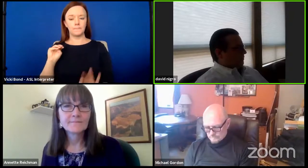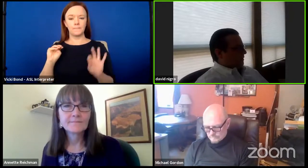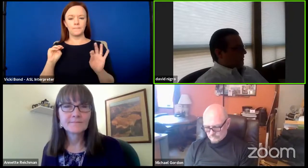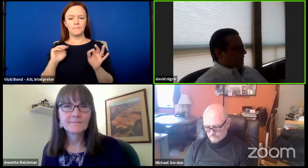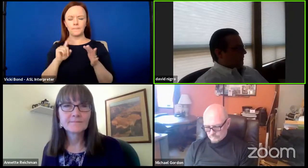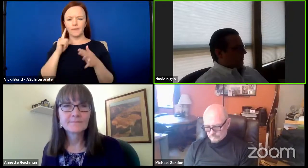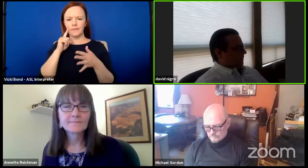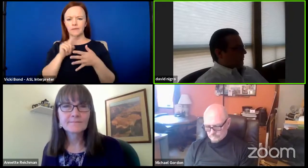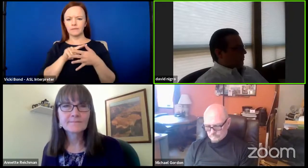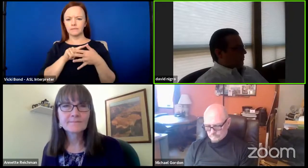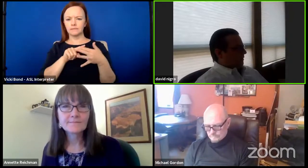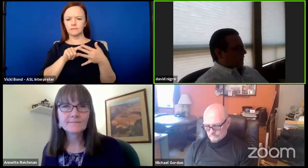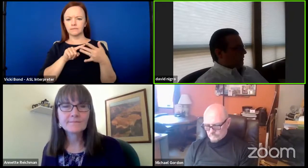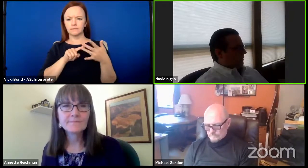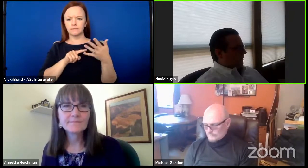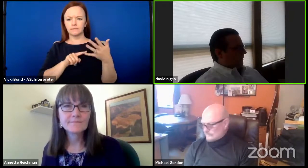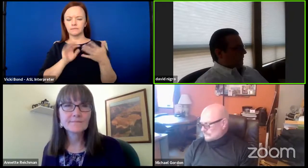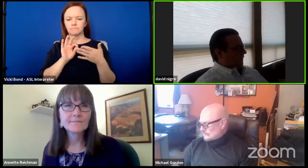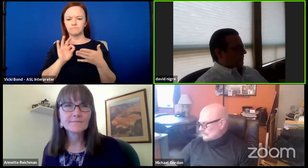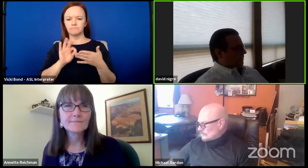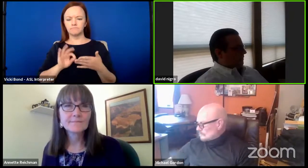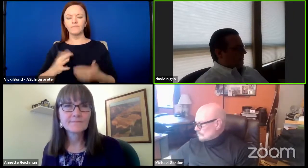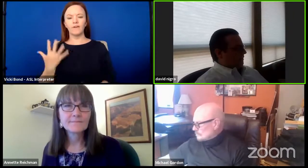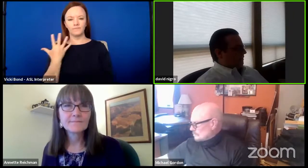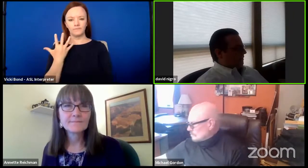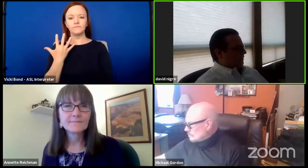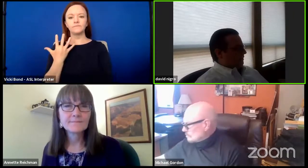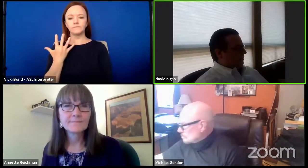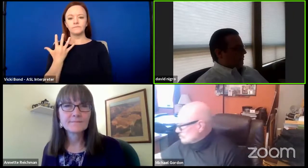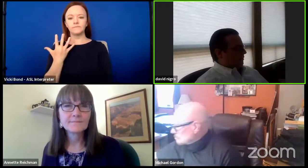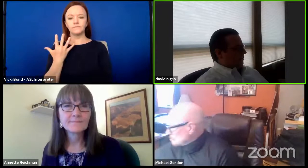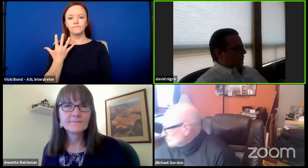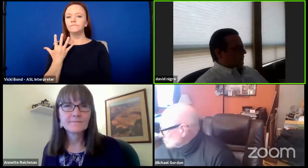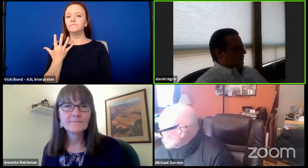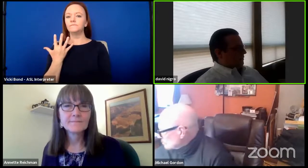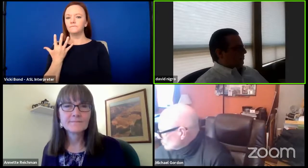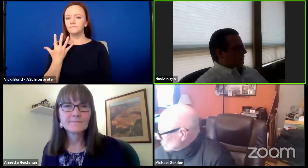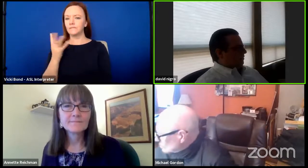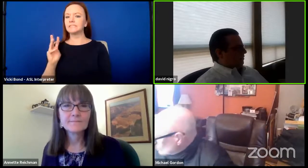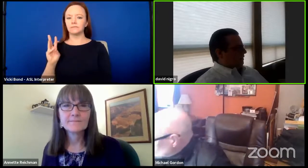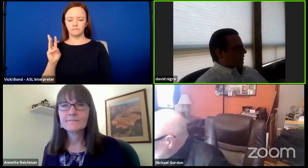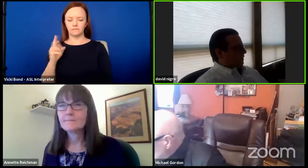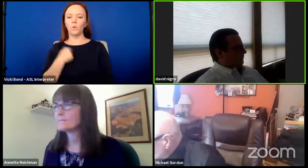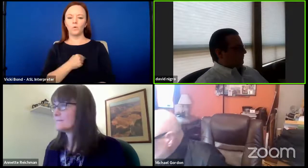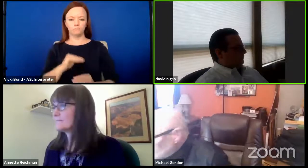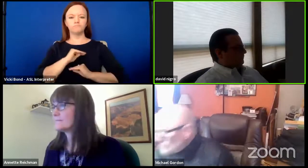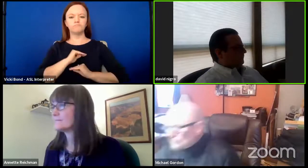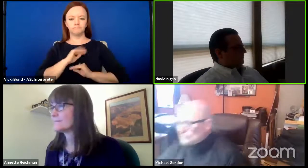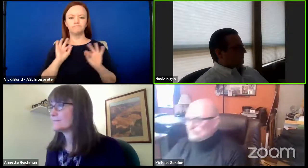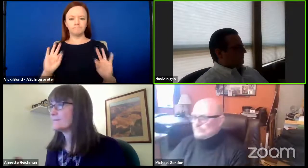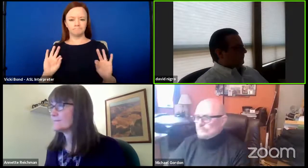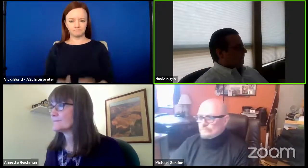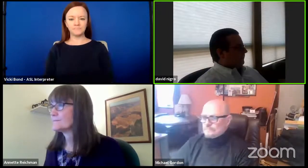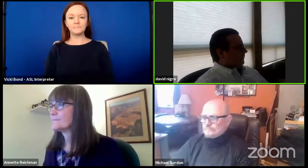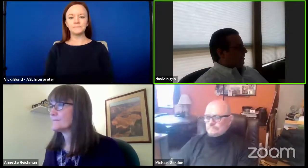2, 3, 4, 5. So we are at 6. So we are good to go.